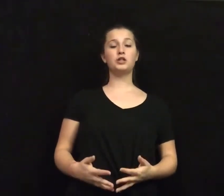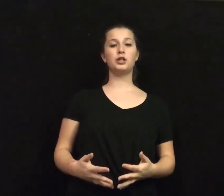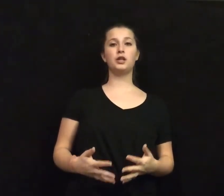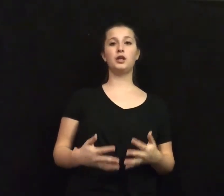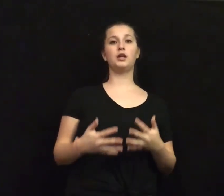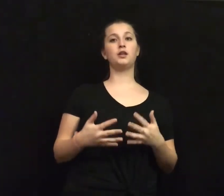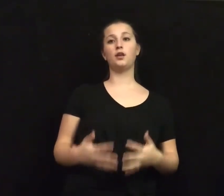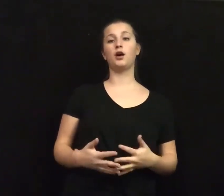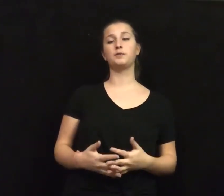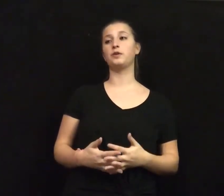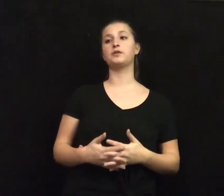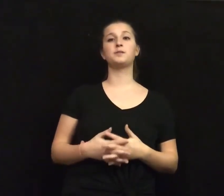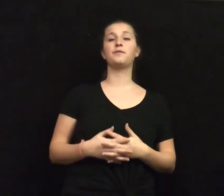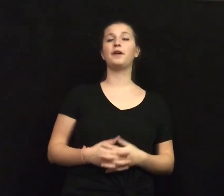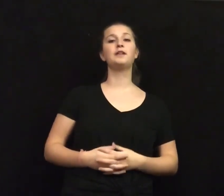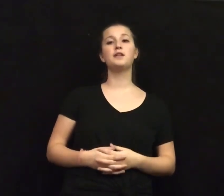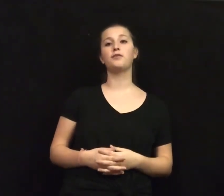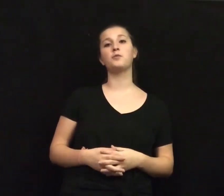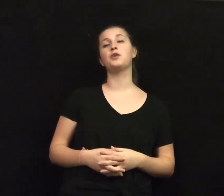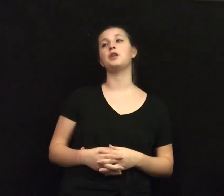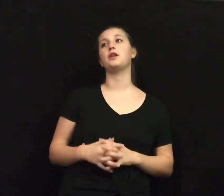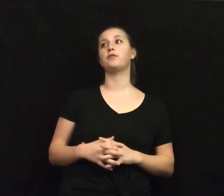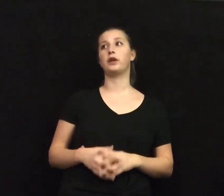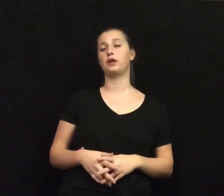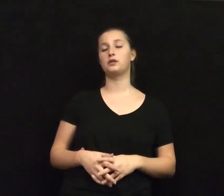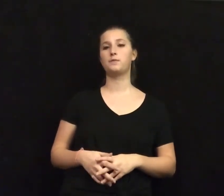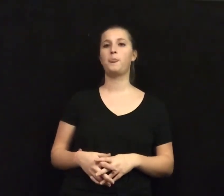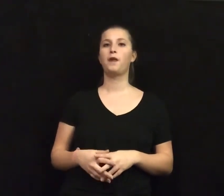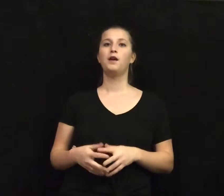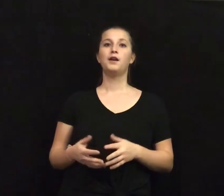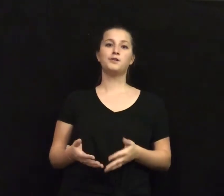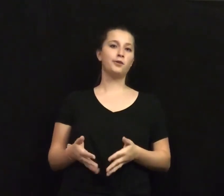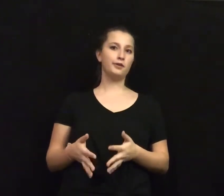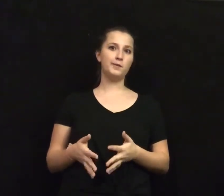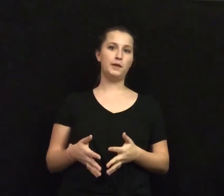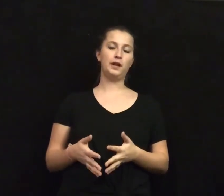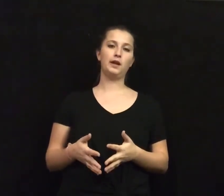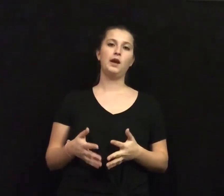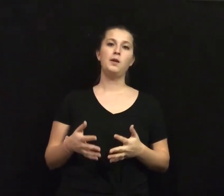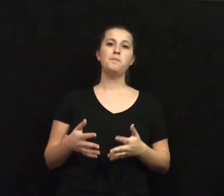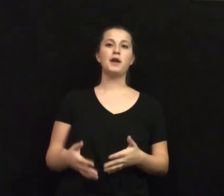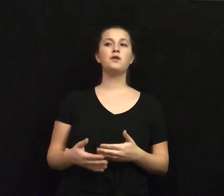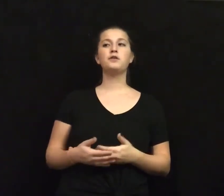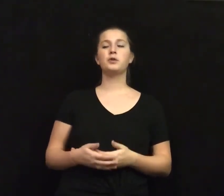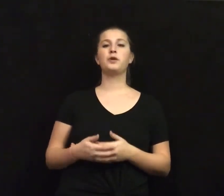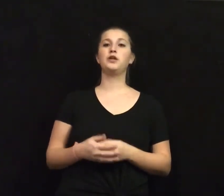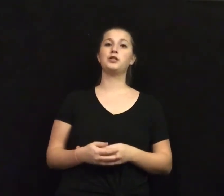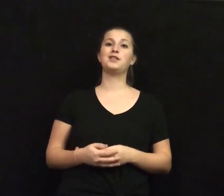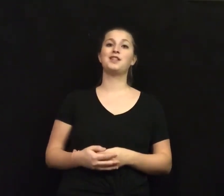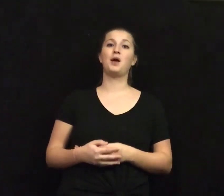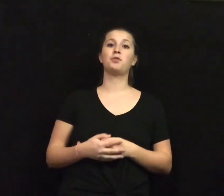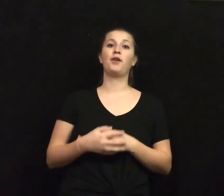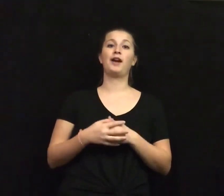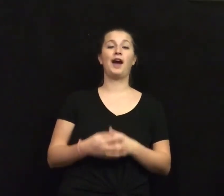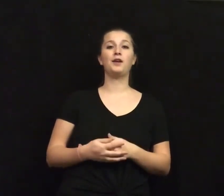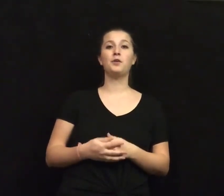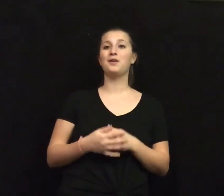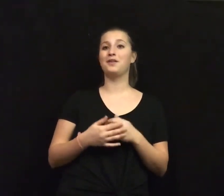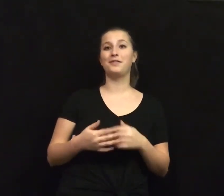Communication in hospitals has been failing the deaf community for years. Historically speaking, medical interpreting just does not provide adequate or